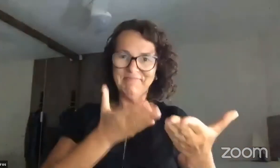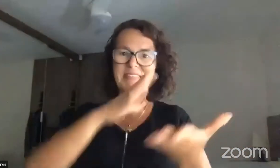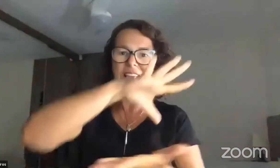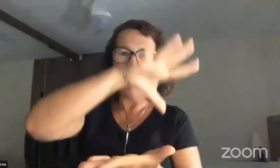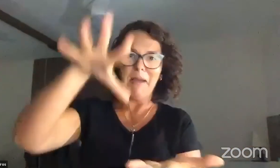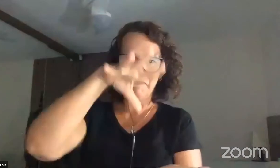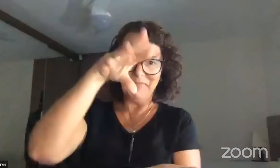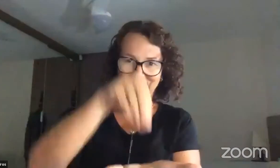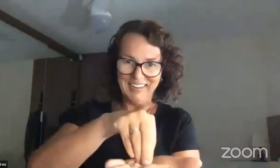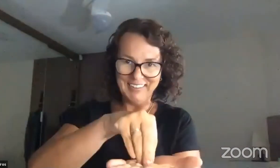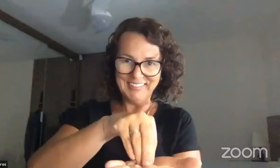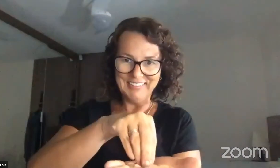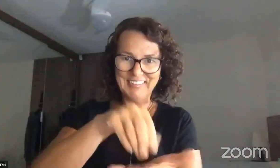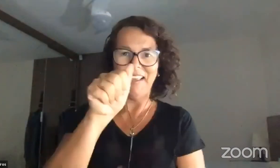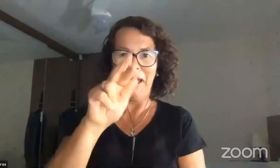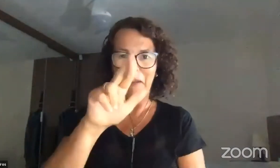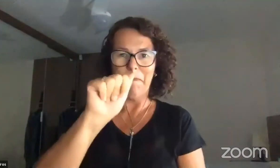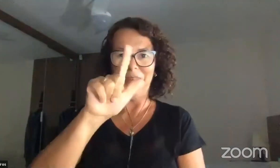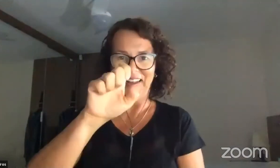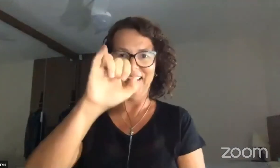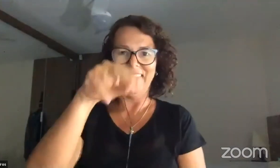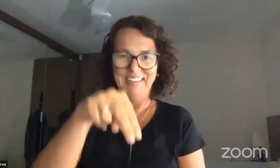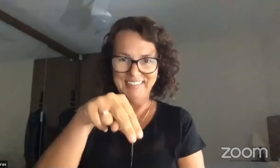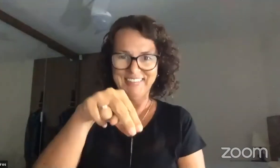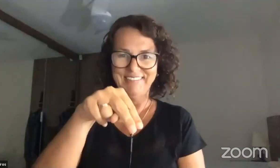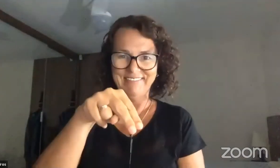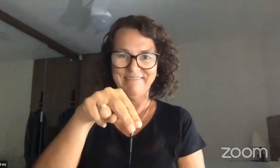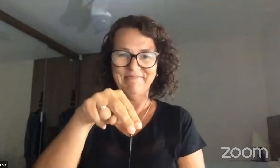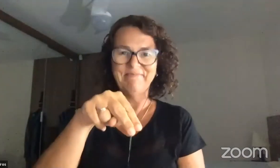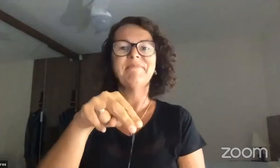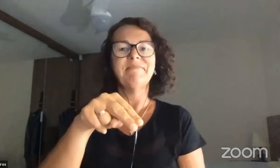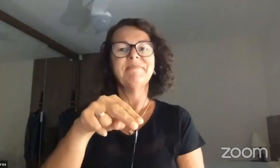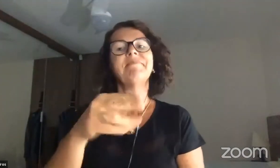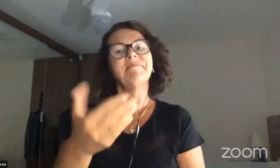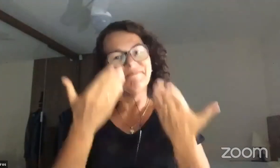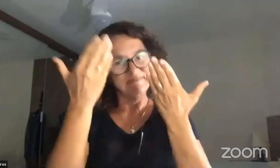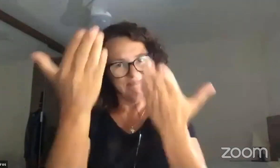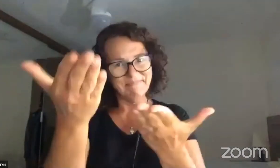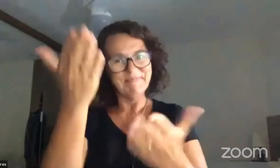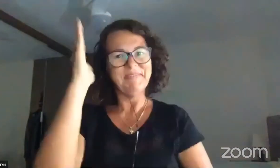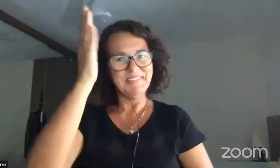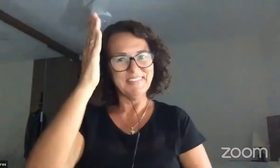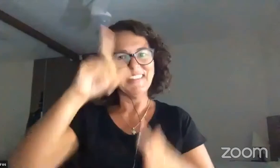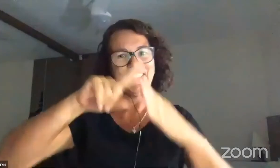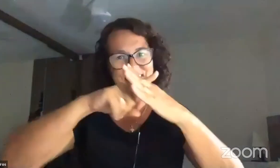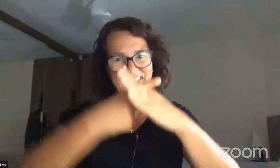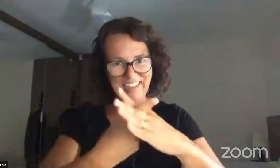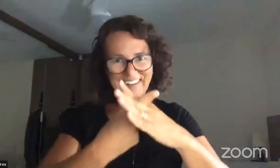I'm so grateful that Diane was welcome to become part of this